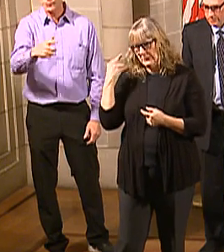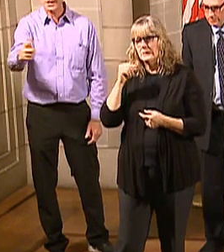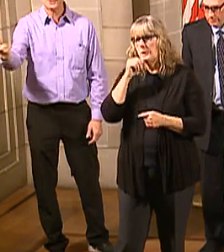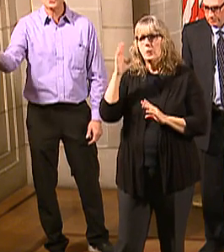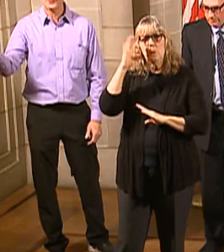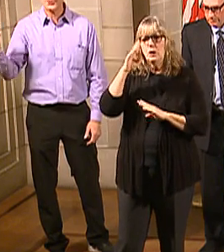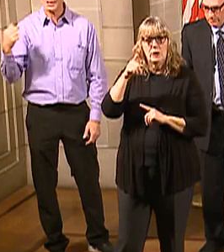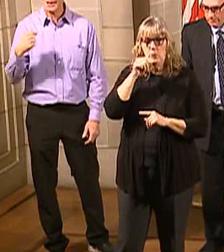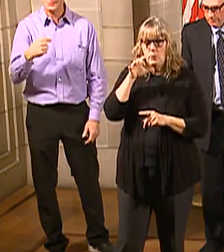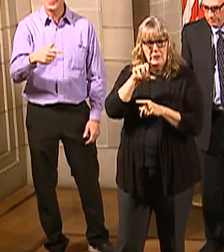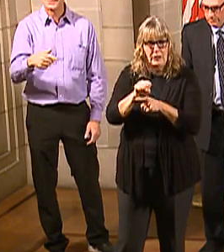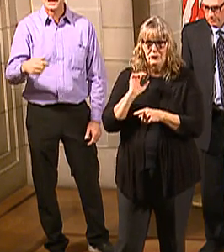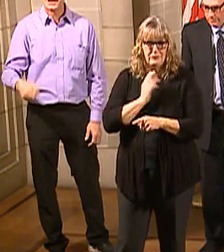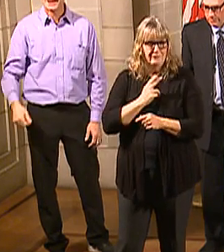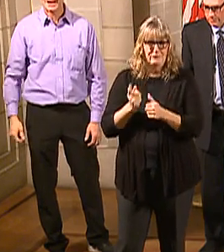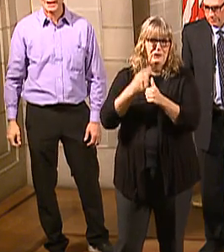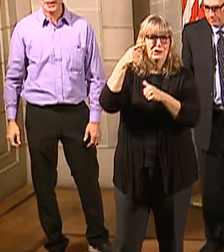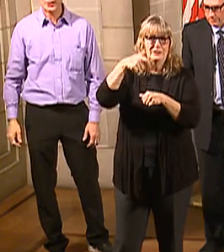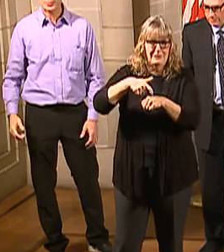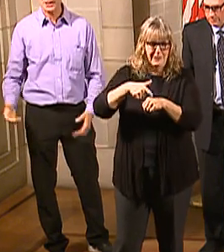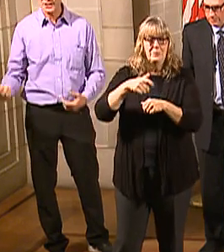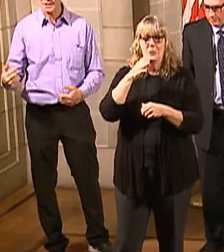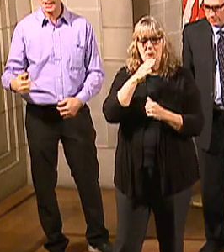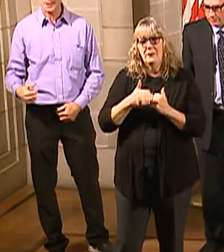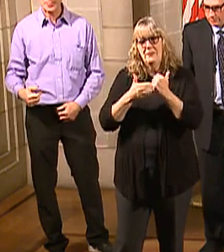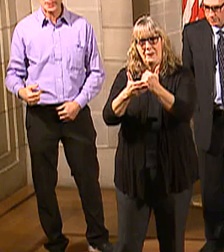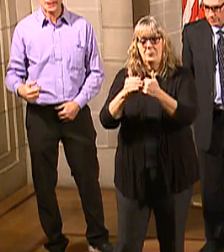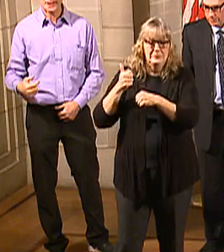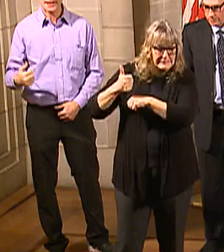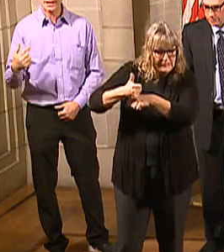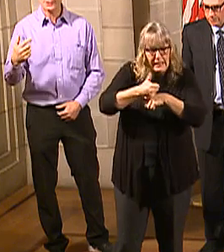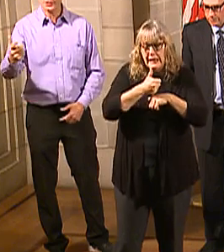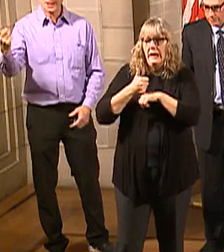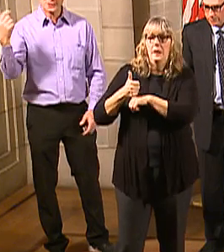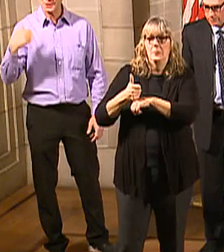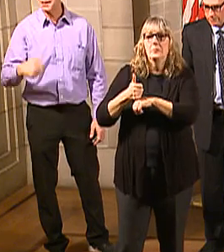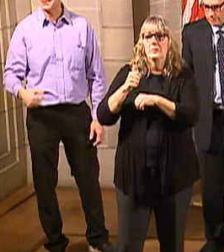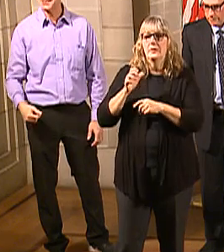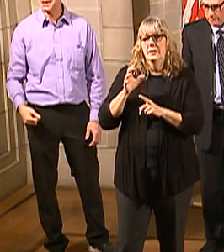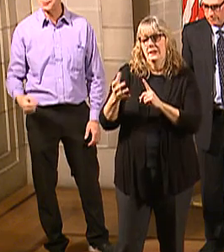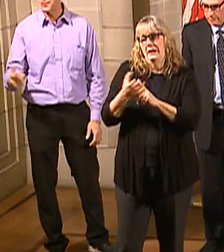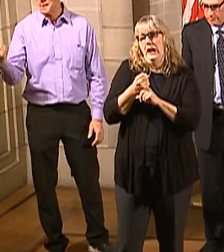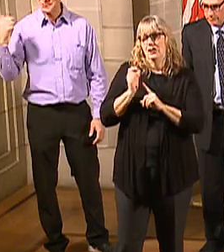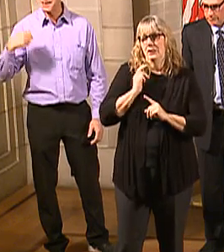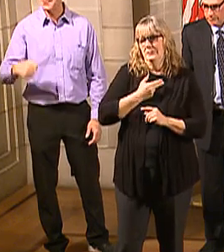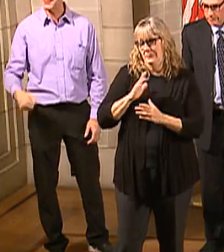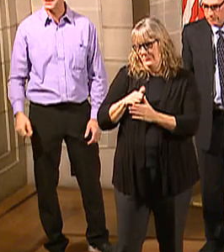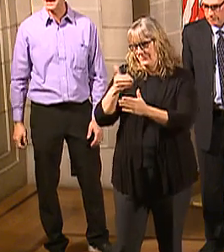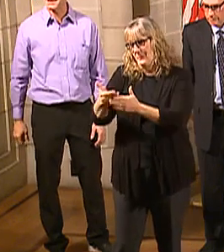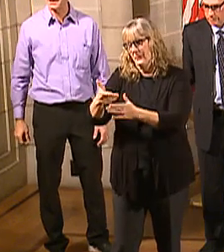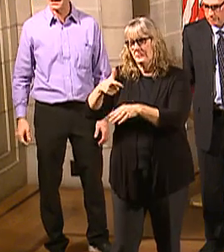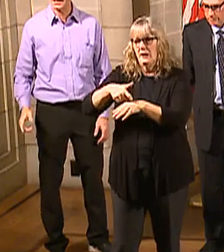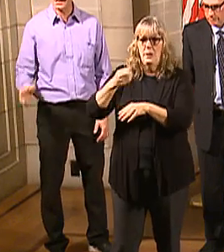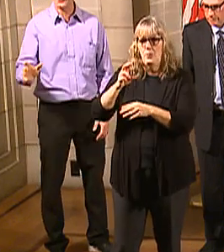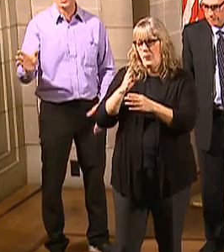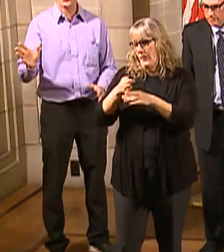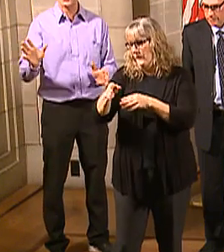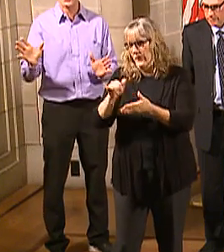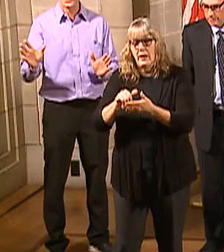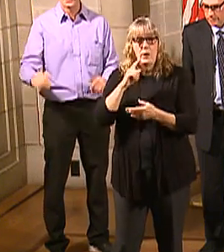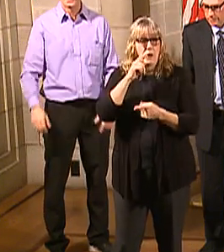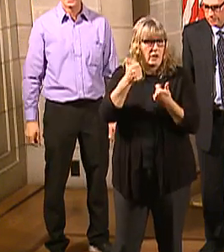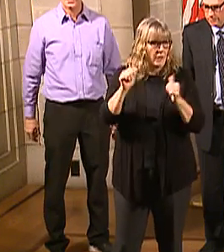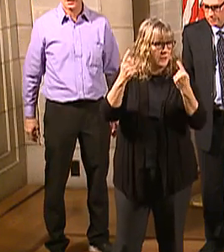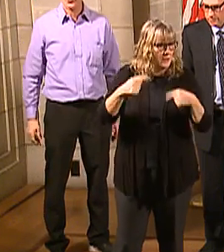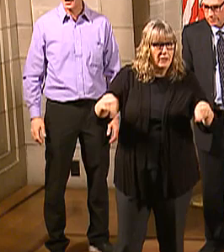worry if you don't catch us the first time. That'll help you get set up, and you'll catch us the next time or the next time after that. Anyone